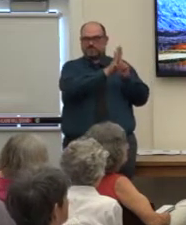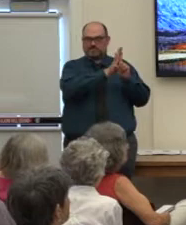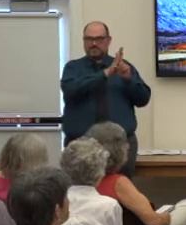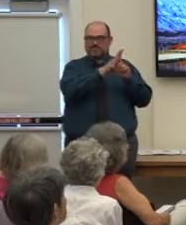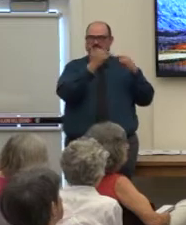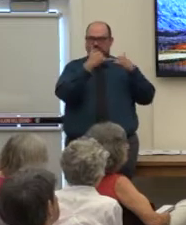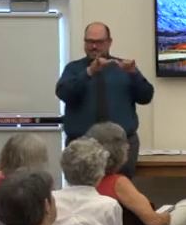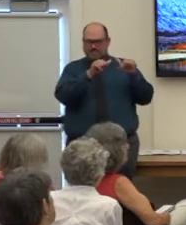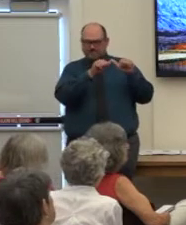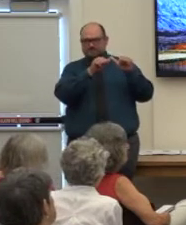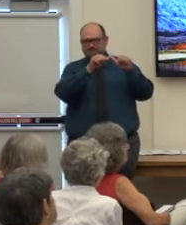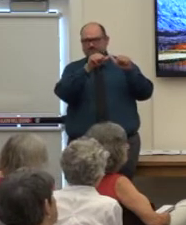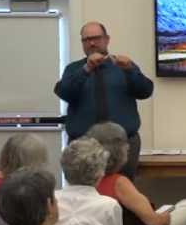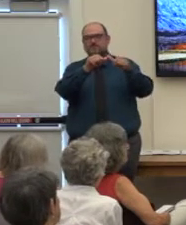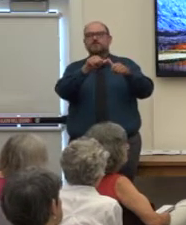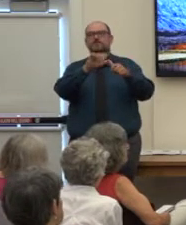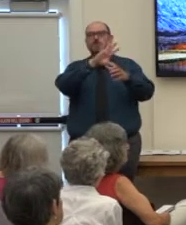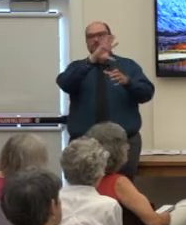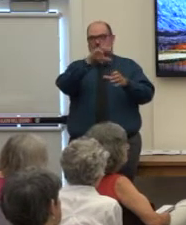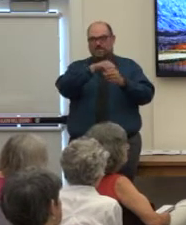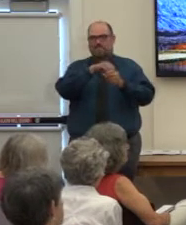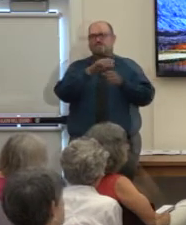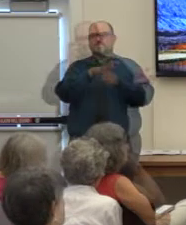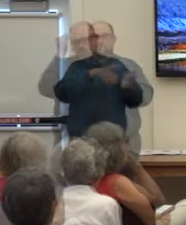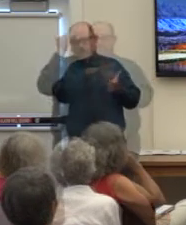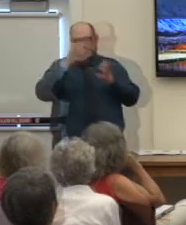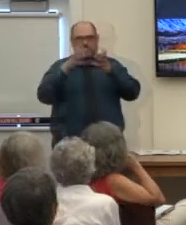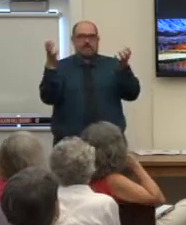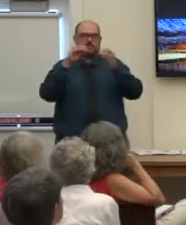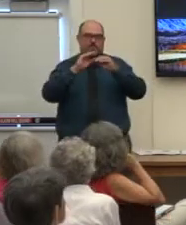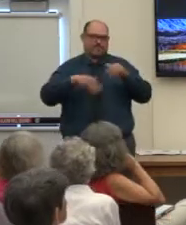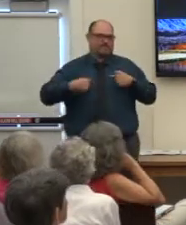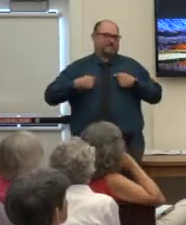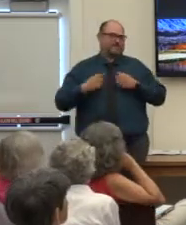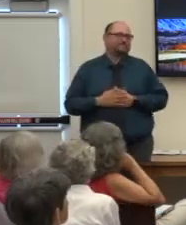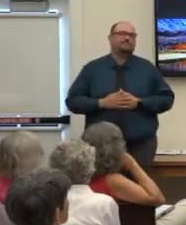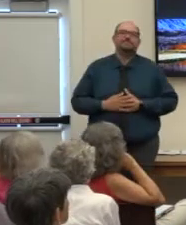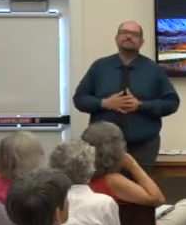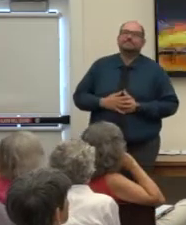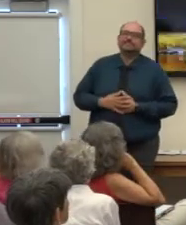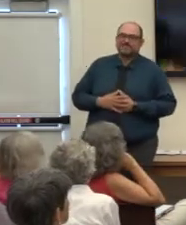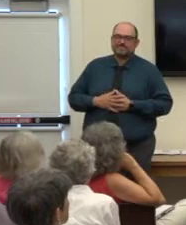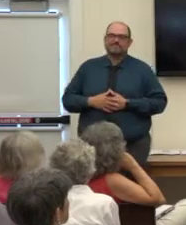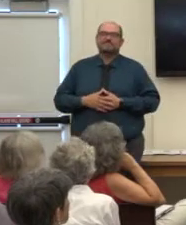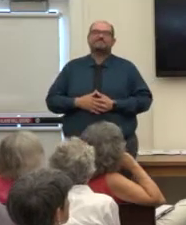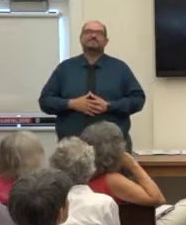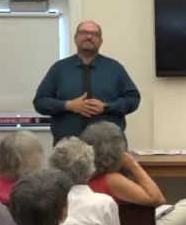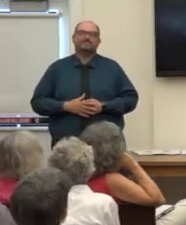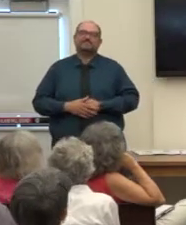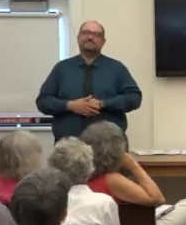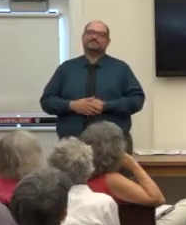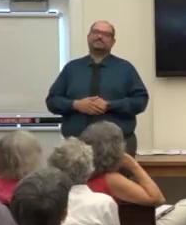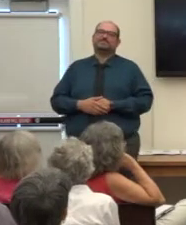maintained within the colloquialisms within the names. Now, Ethel Whitten